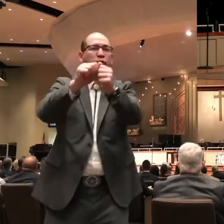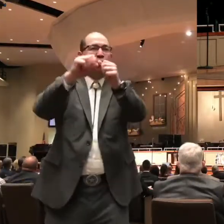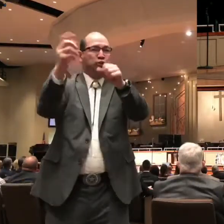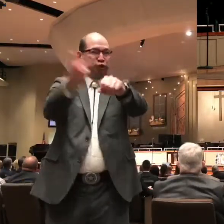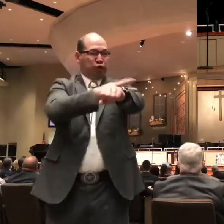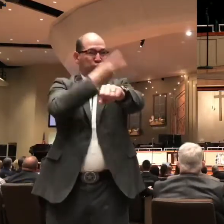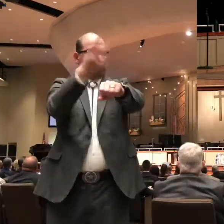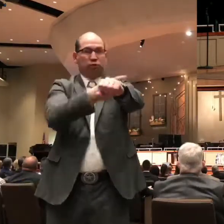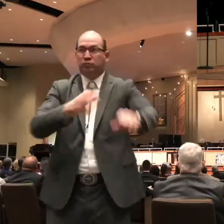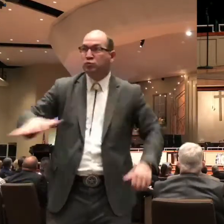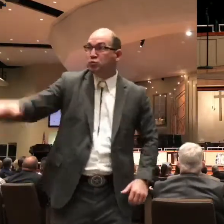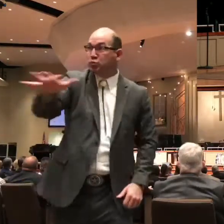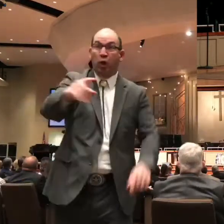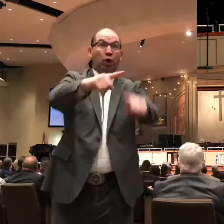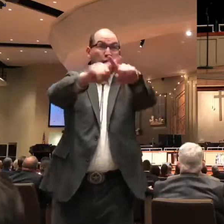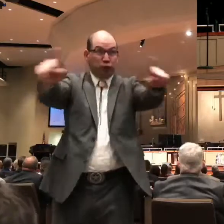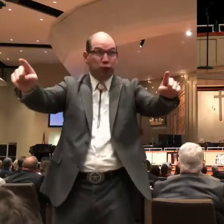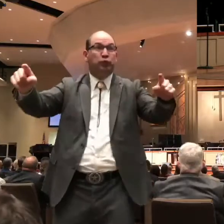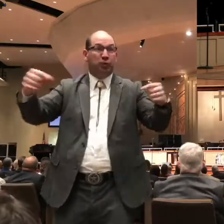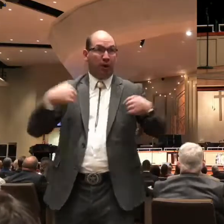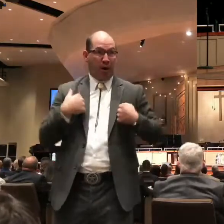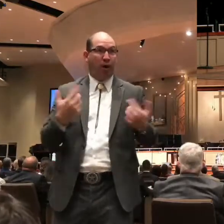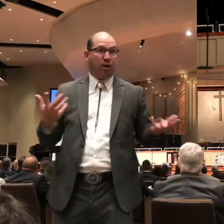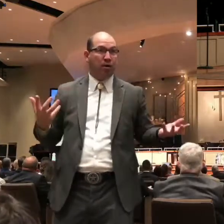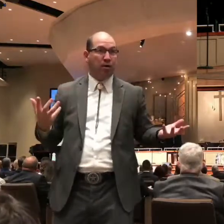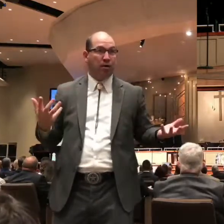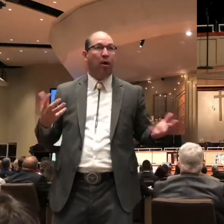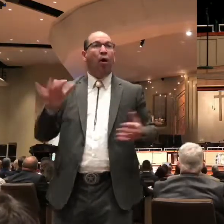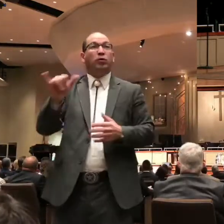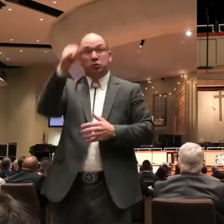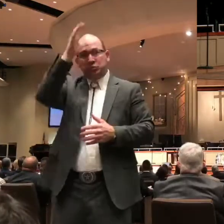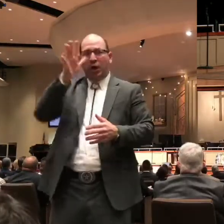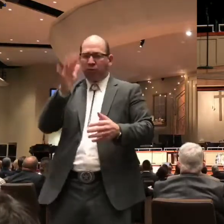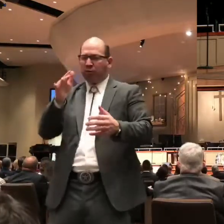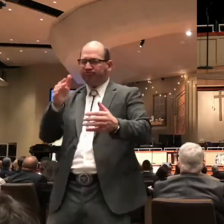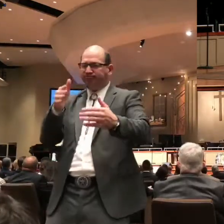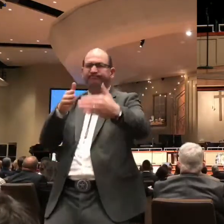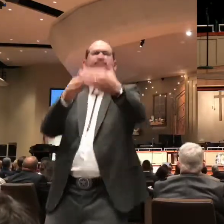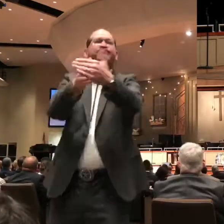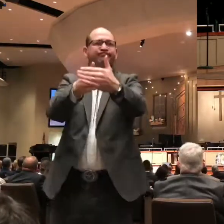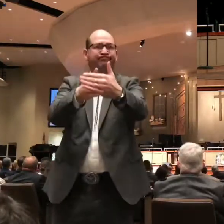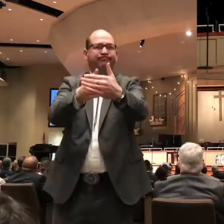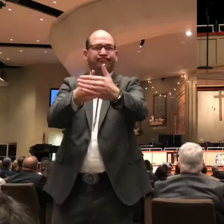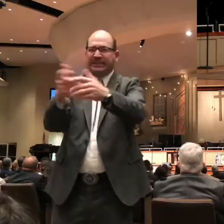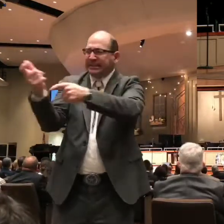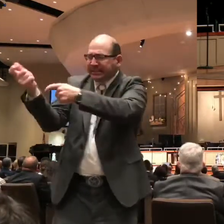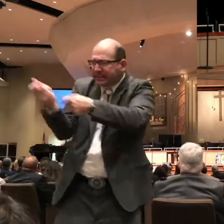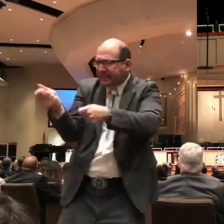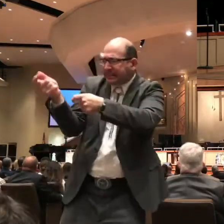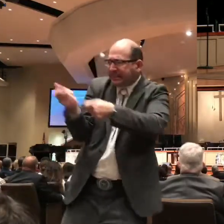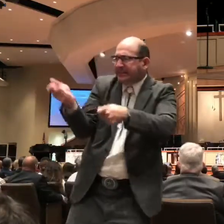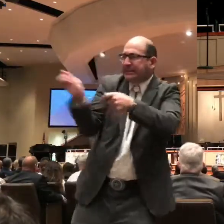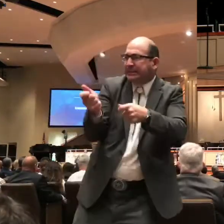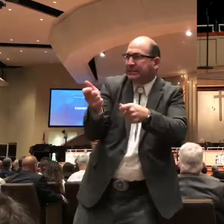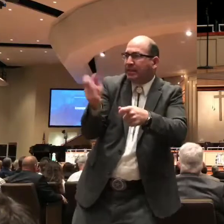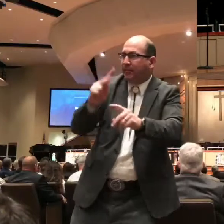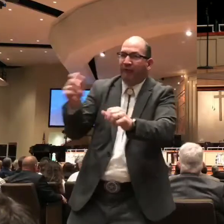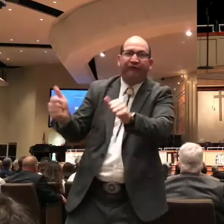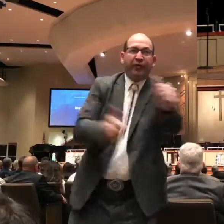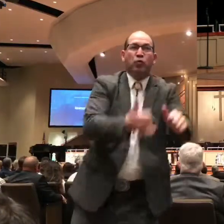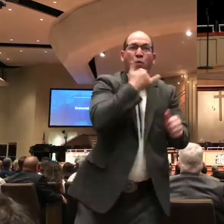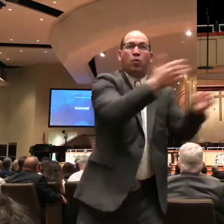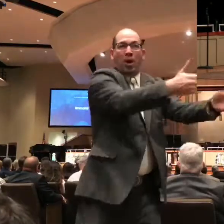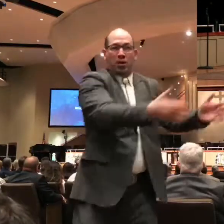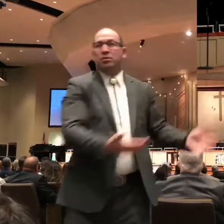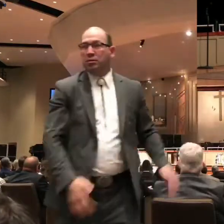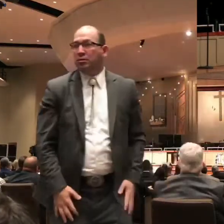Also of your own selves shall men arise, speaking perverse things, to draw away disciples after